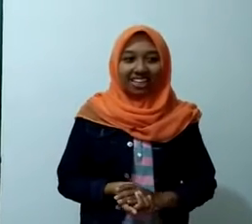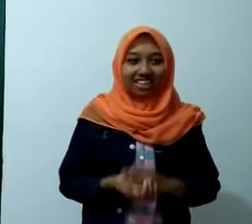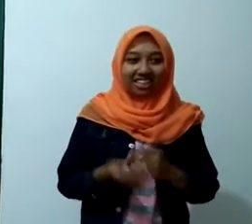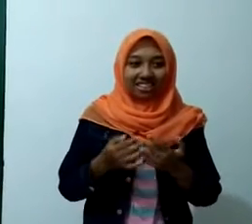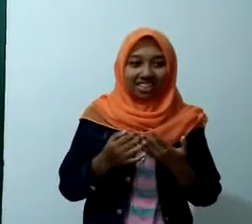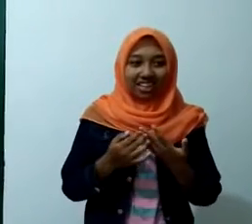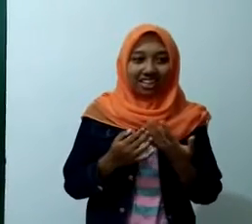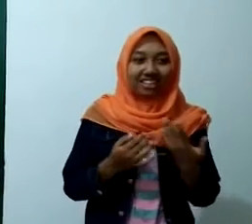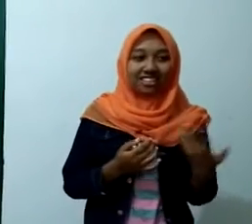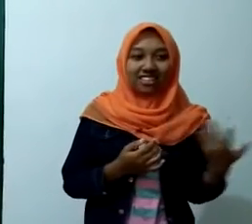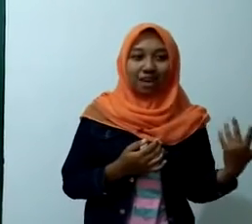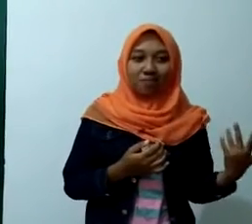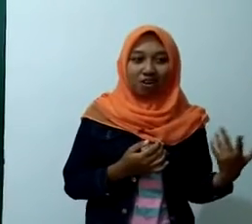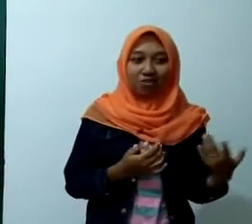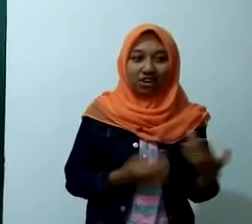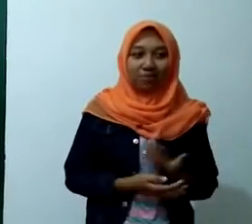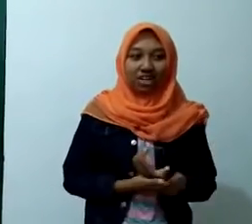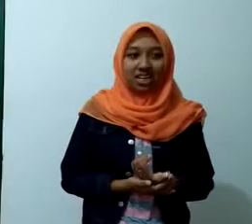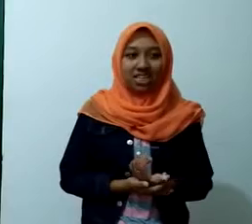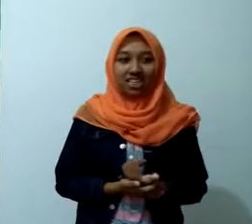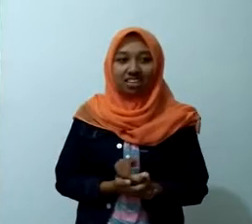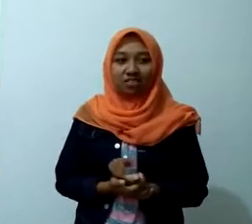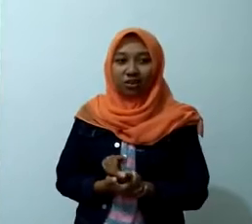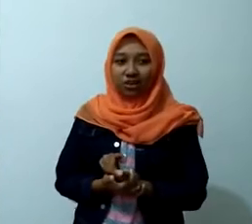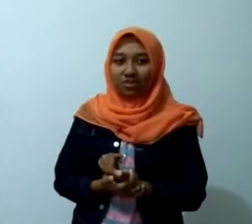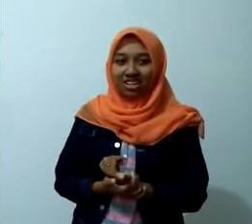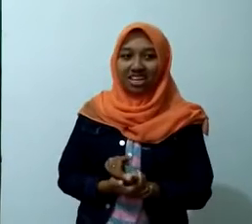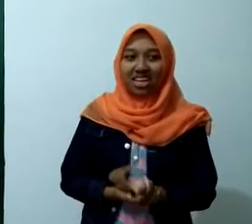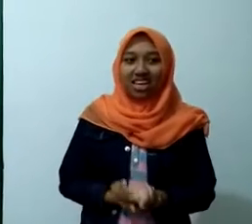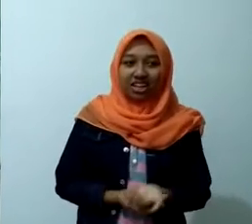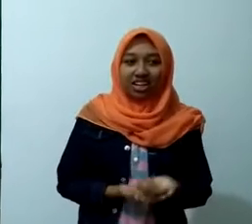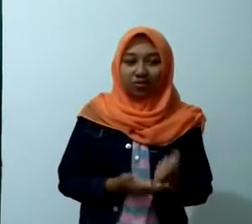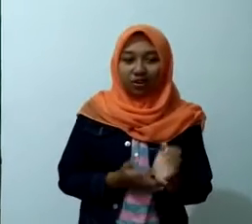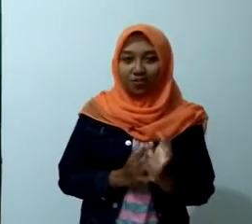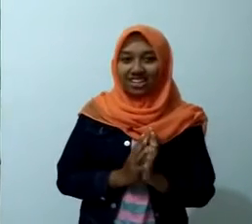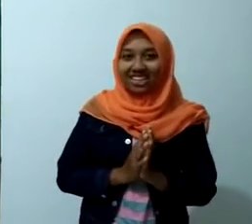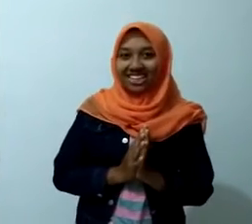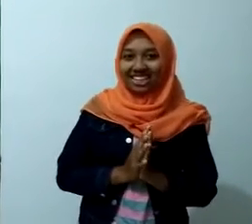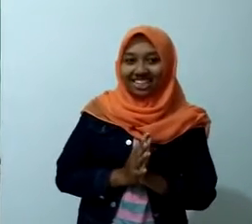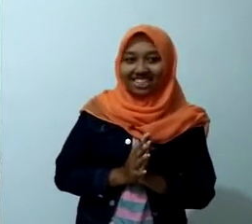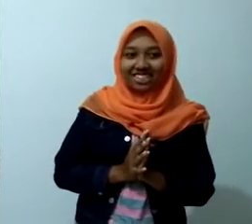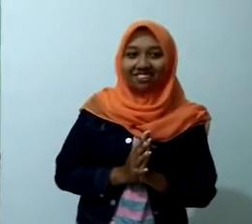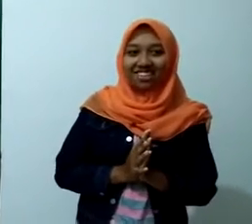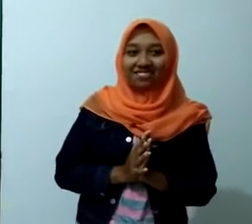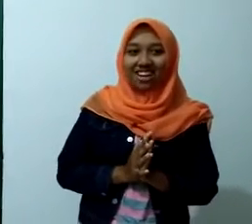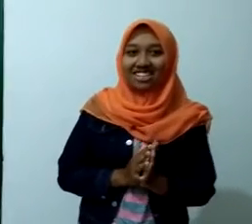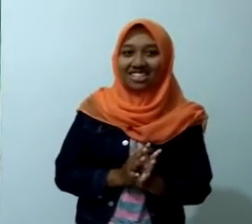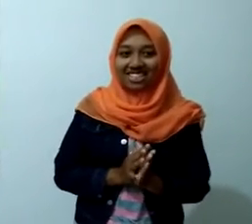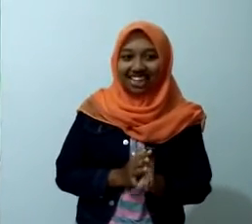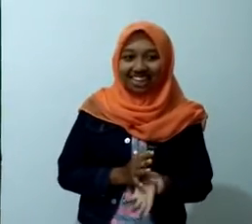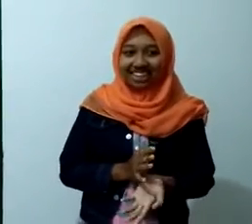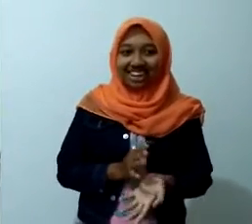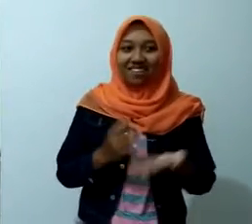And then the third type of vocabulary is reading vocabulary. Reading vocabulary is the word we